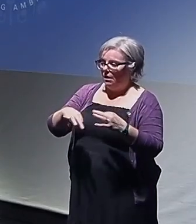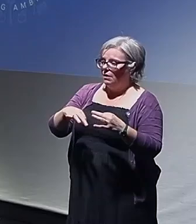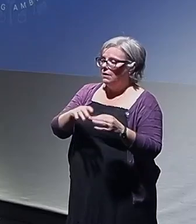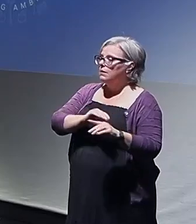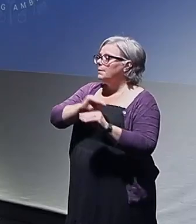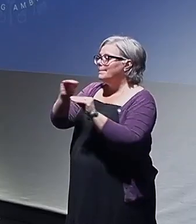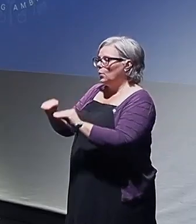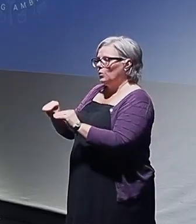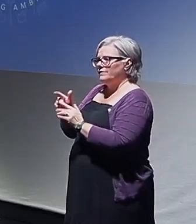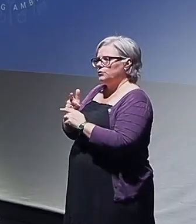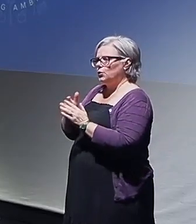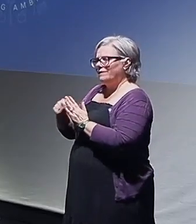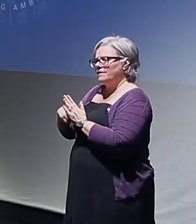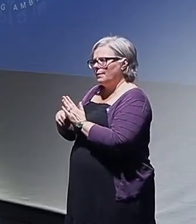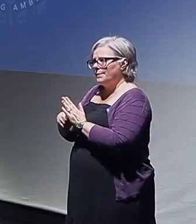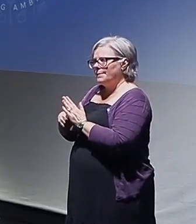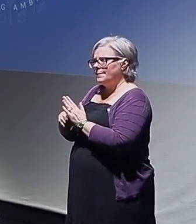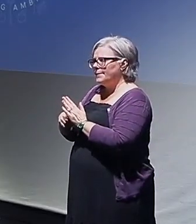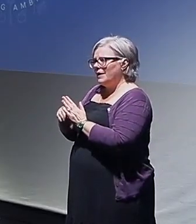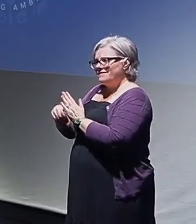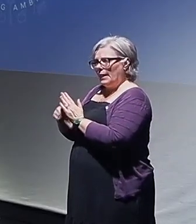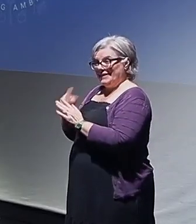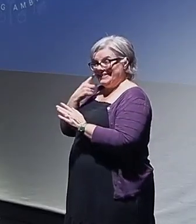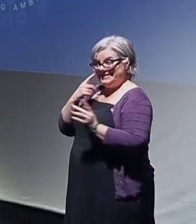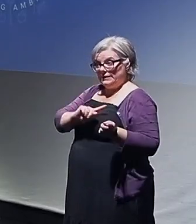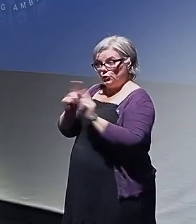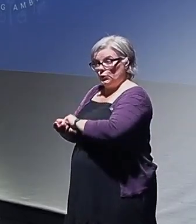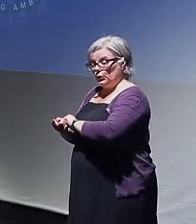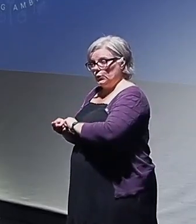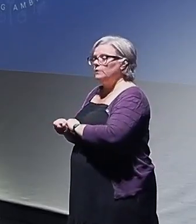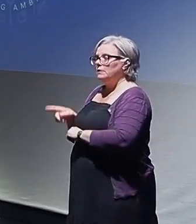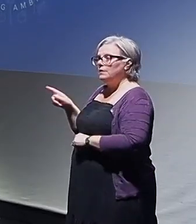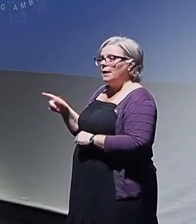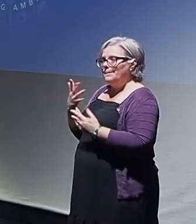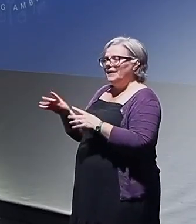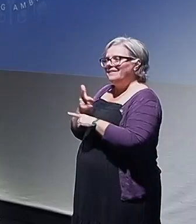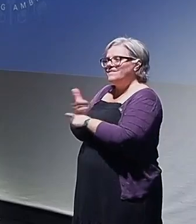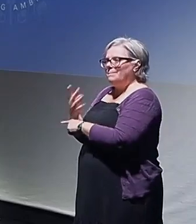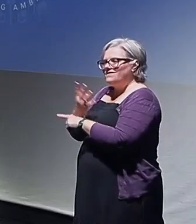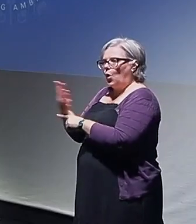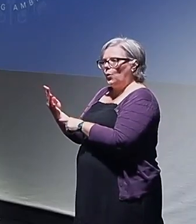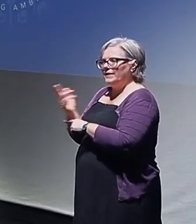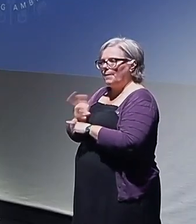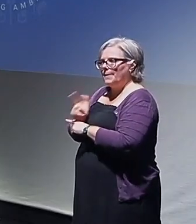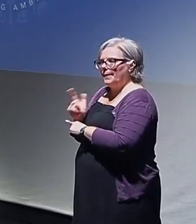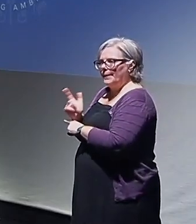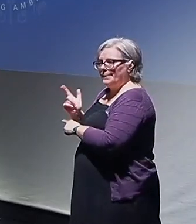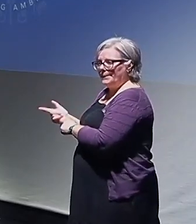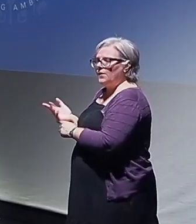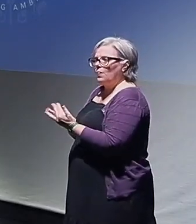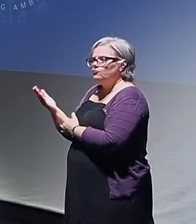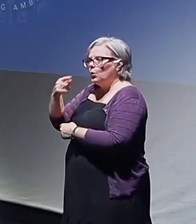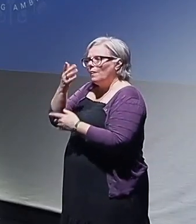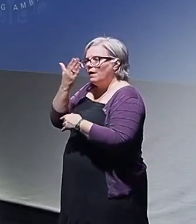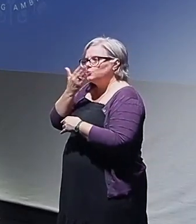it was probably quite, as a film, was it easy to do? Yeah, we shot it in 4 weeks, Yeah. and because we did it during the summer holidays at